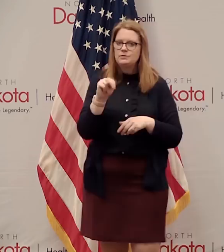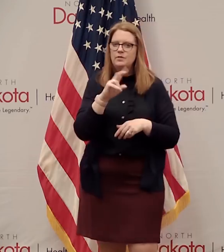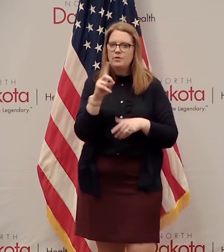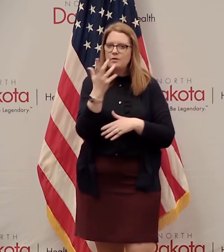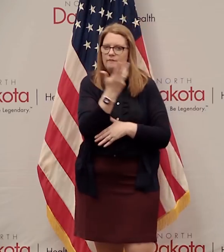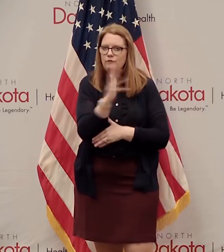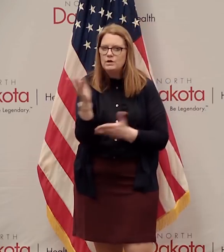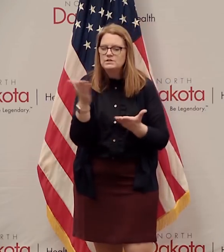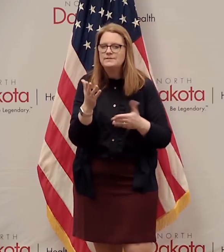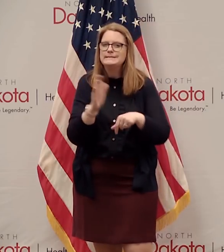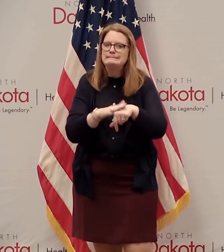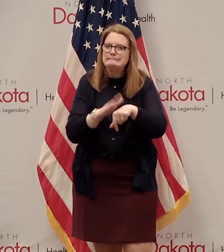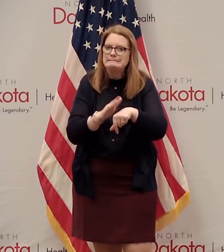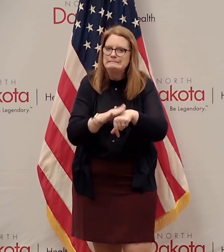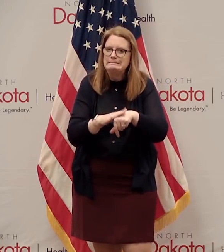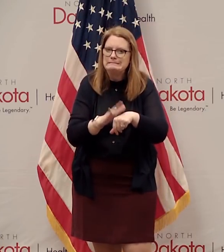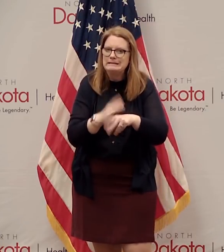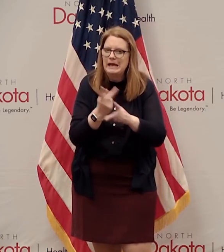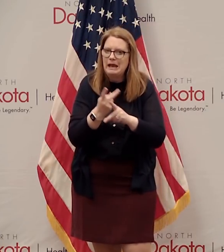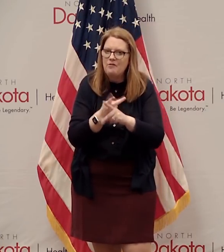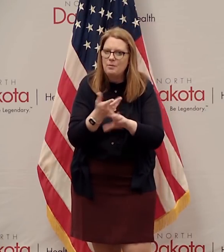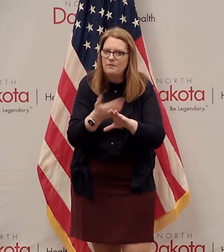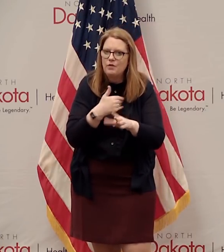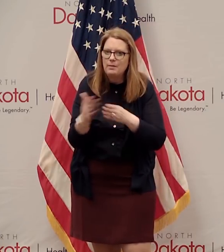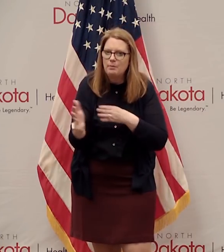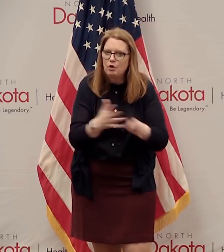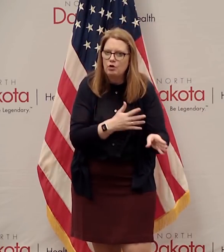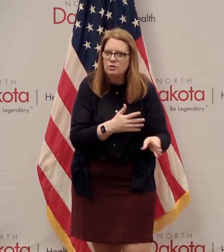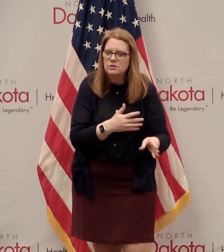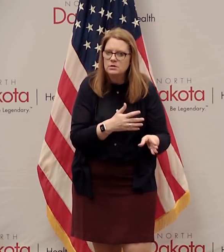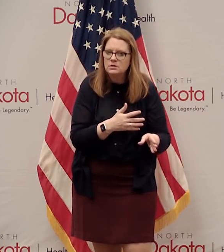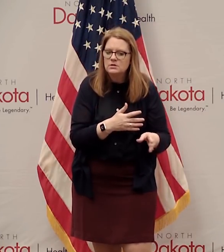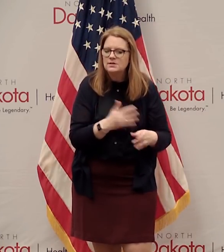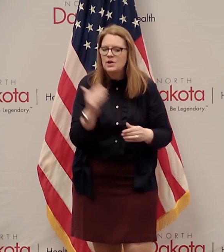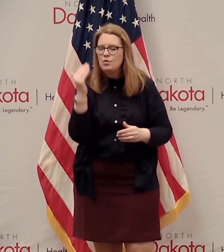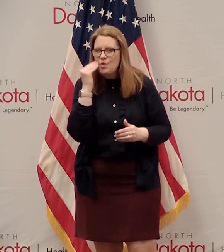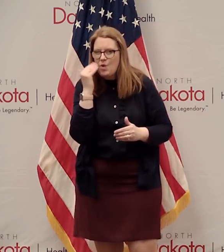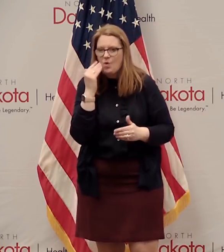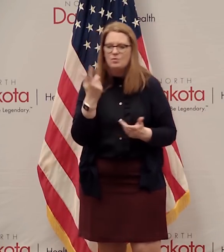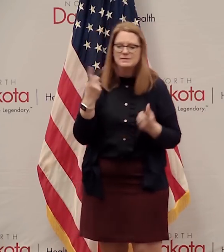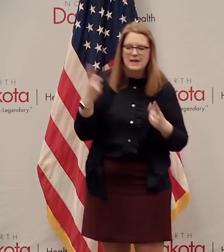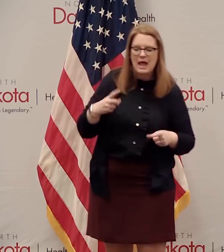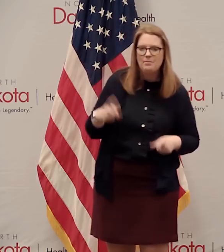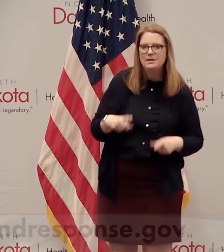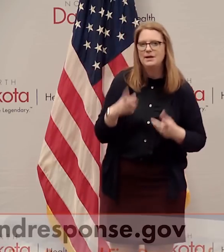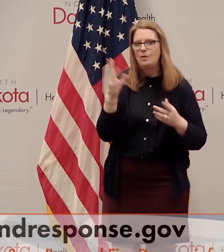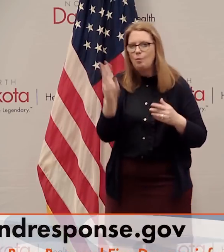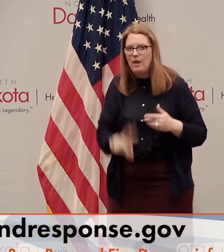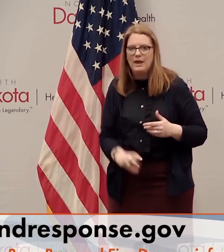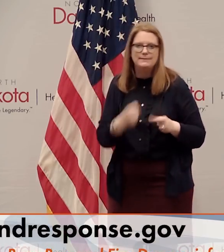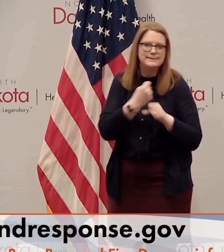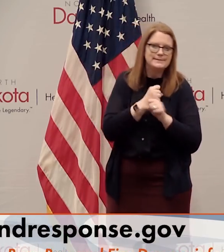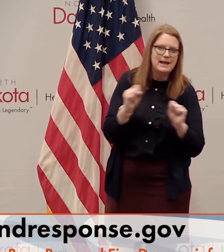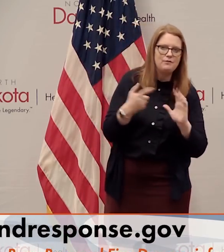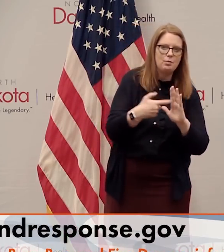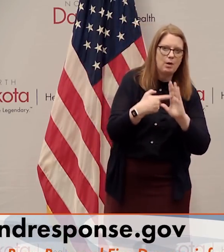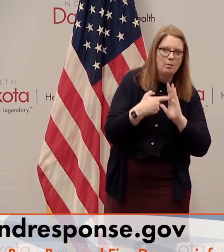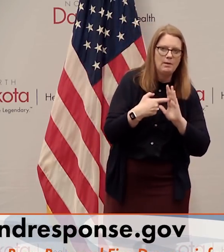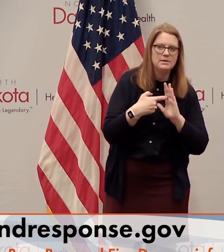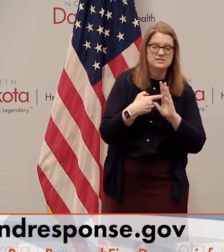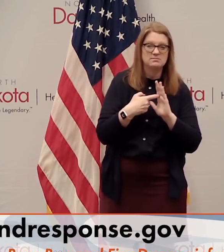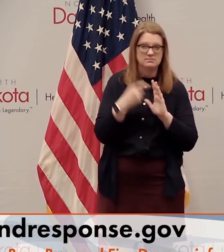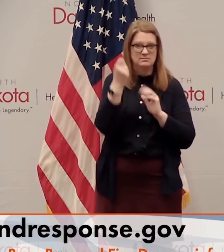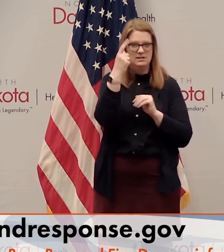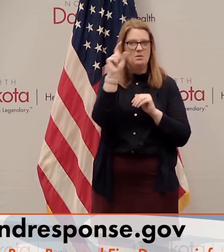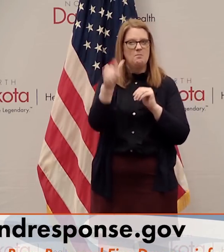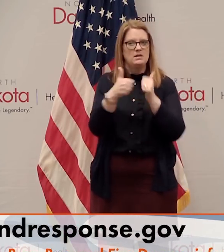use caution. And before proceeding with an agriculture burn, familiar yourself with the conditions and safety requirements required to comply with